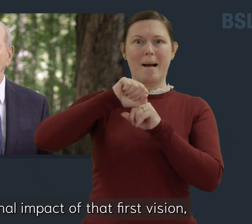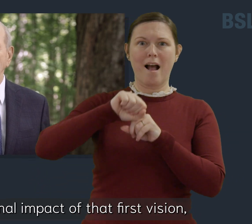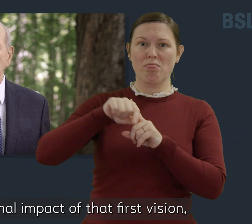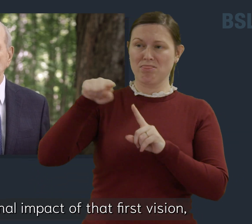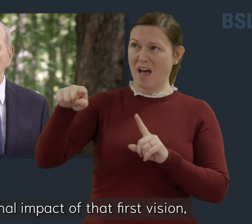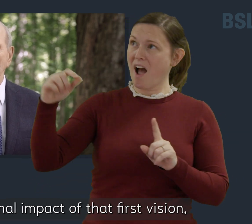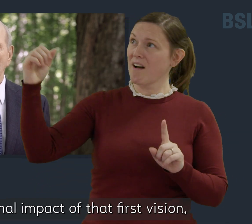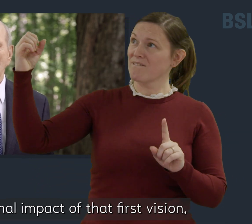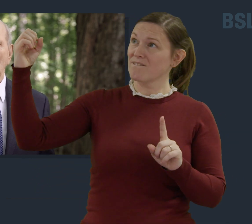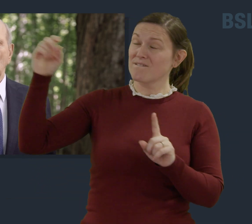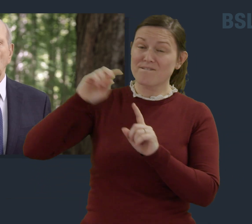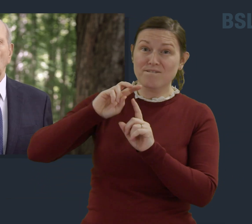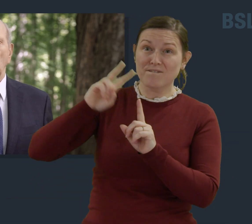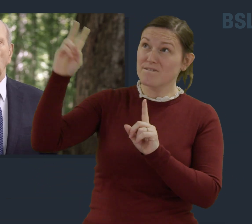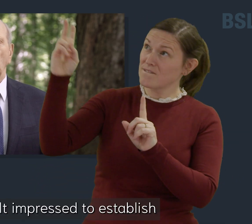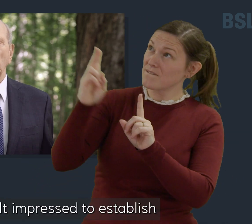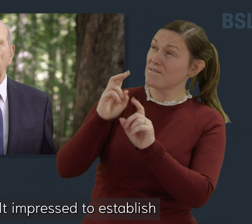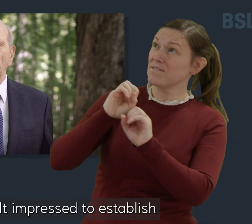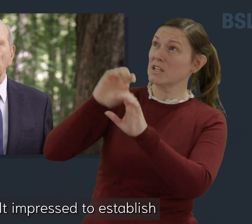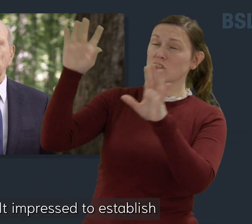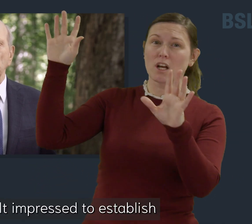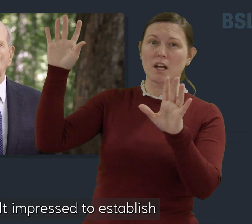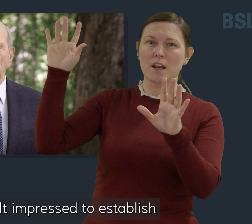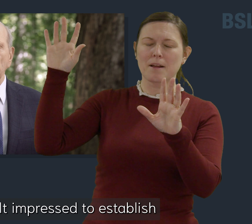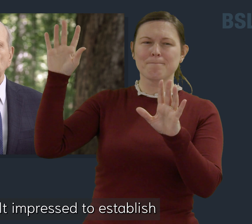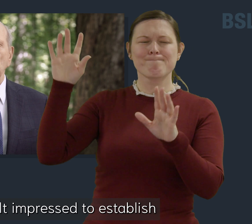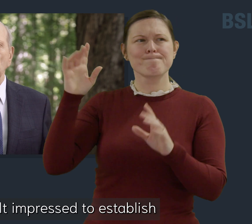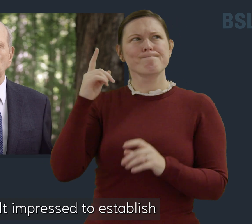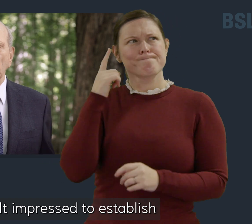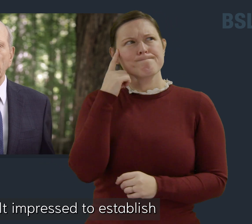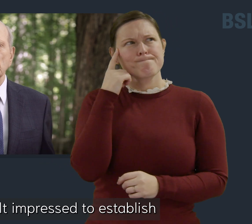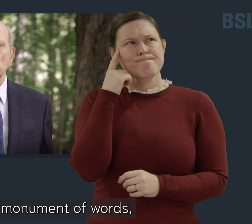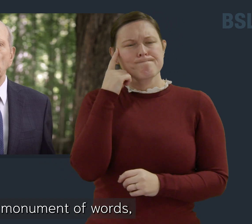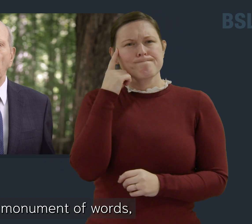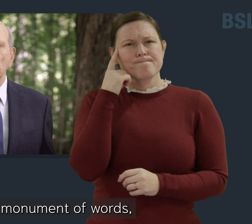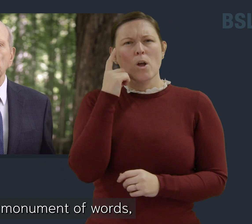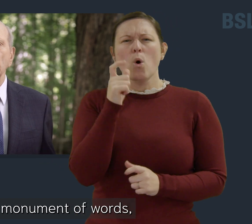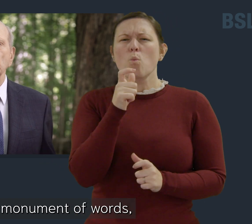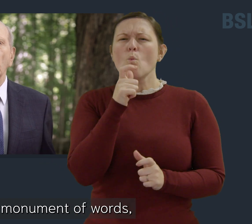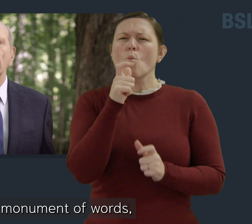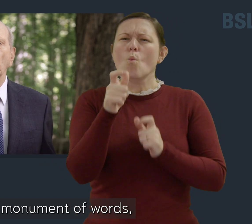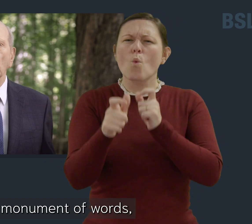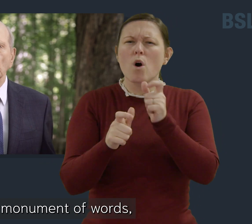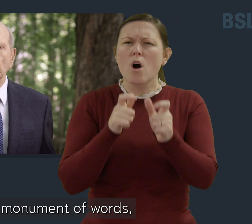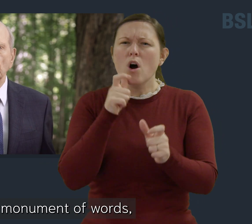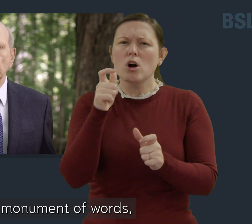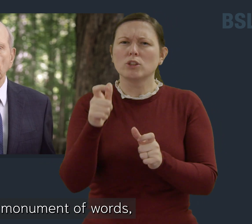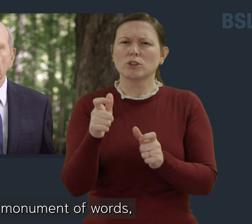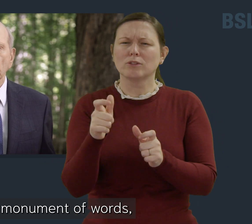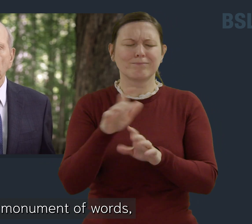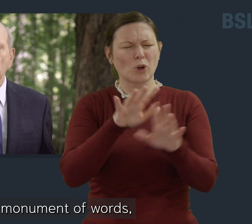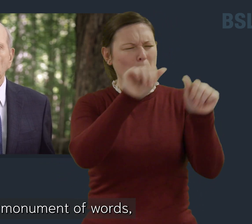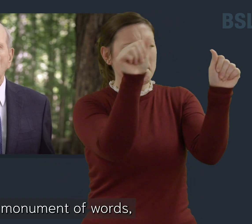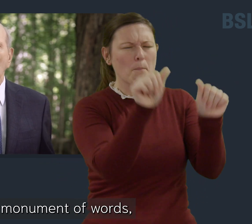that first vision, we felt impressed to establish a monument of